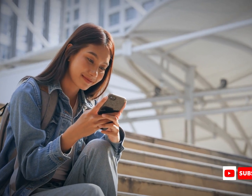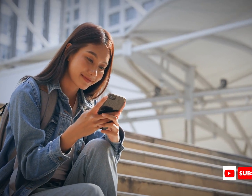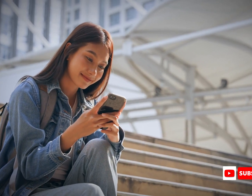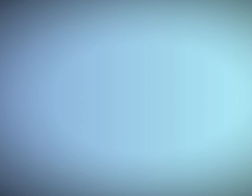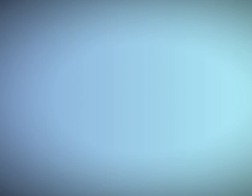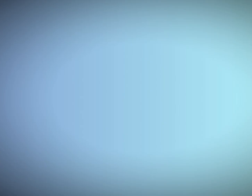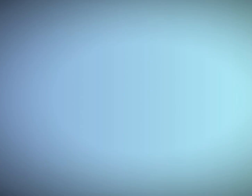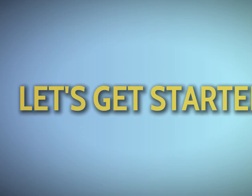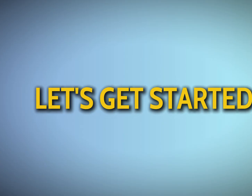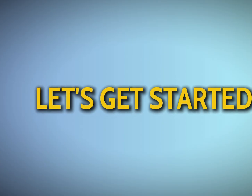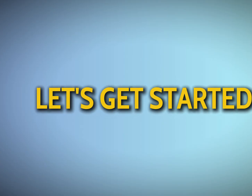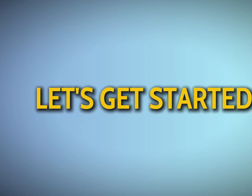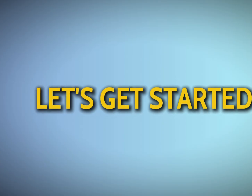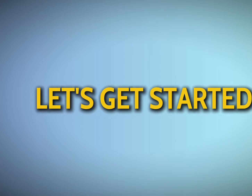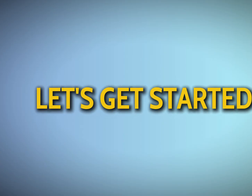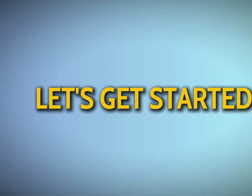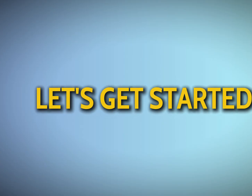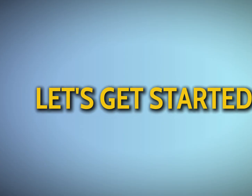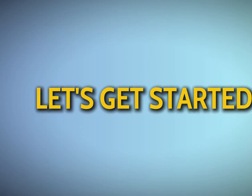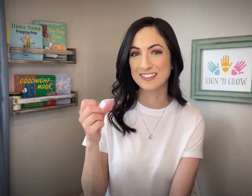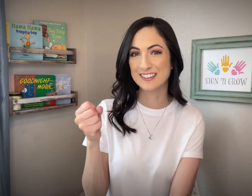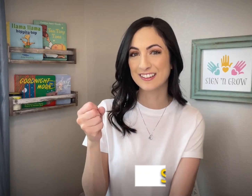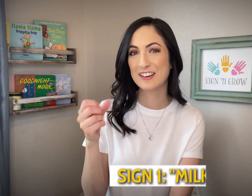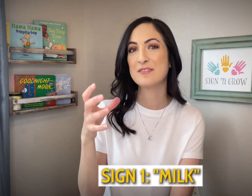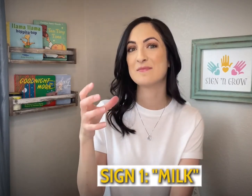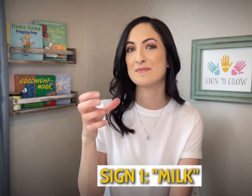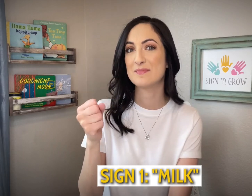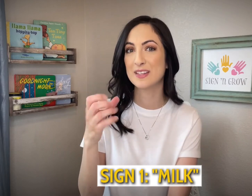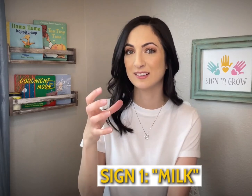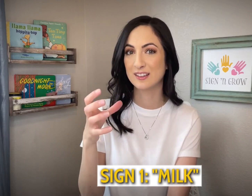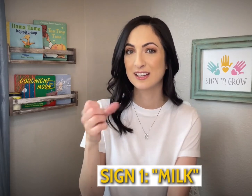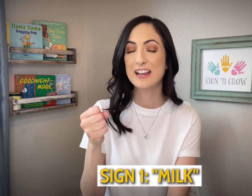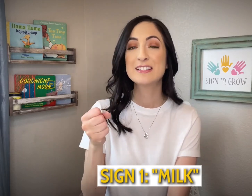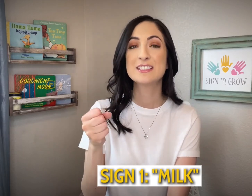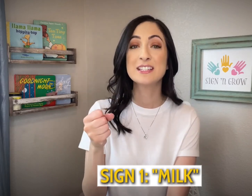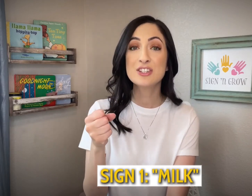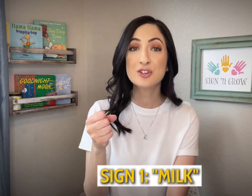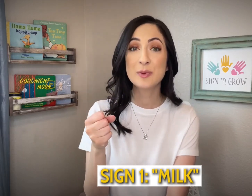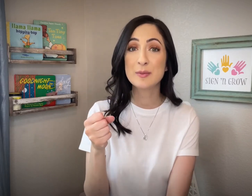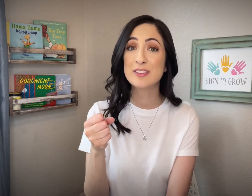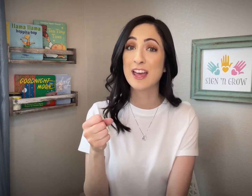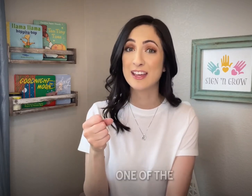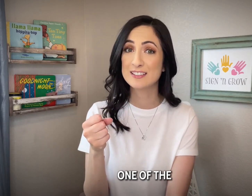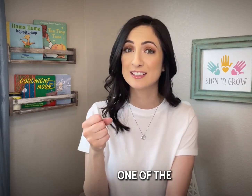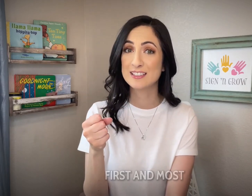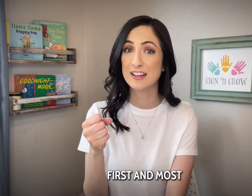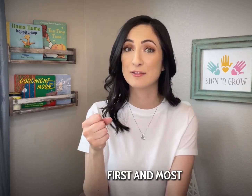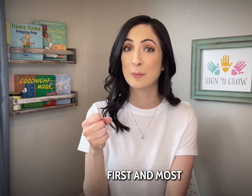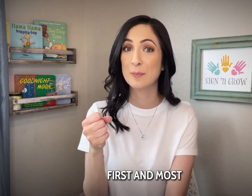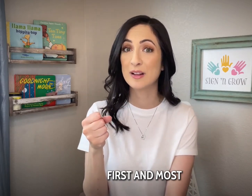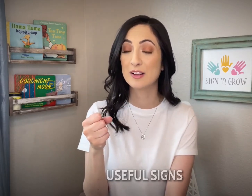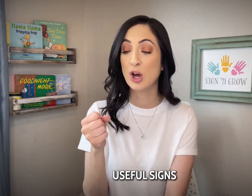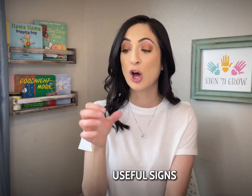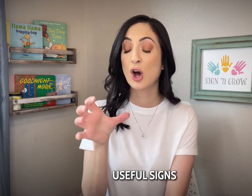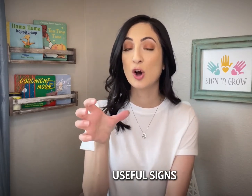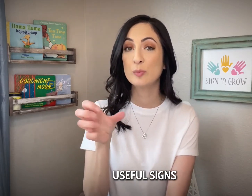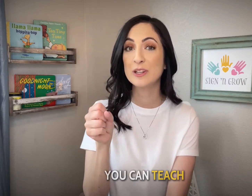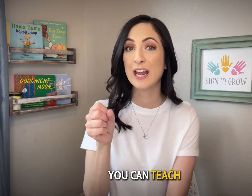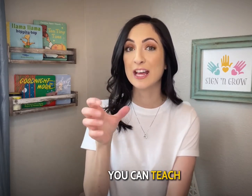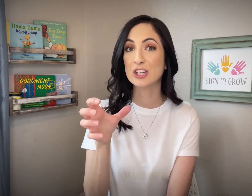tips. So, let's get started. Sign 1. Milk. One of the first and most useful signs you can teach your